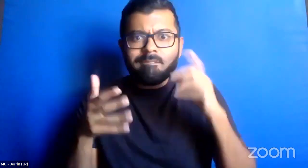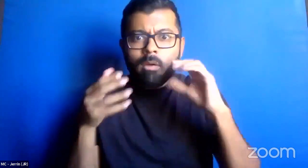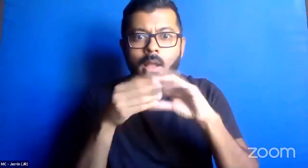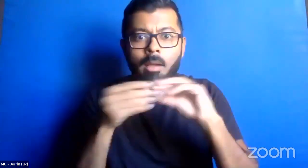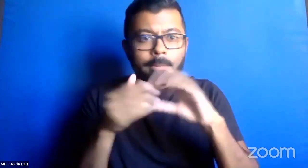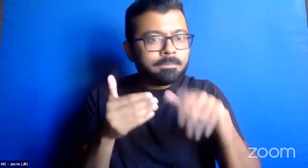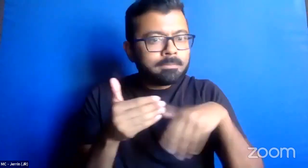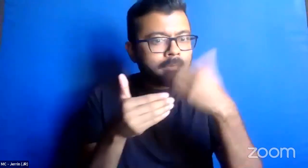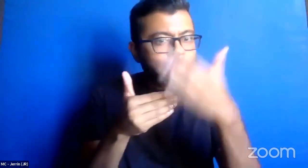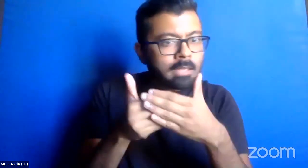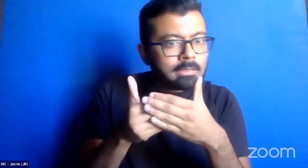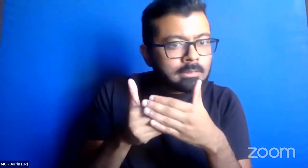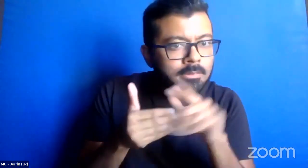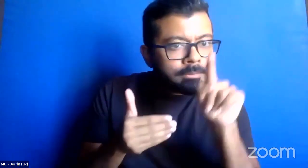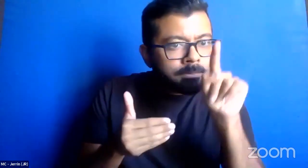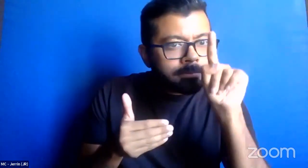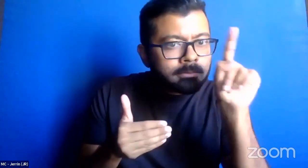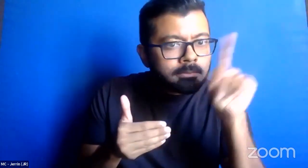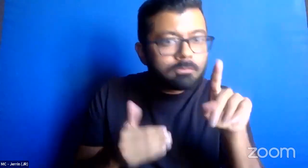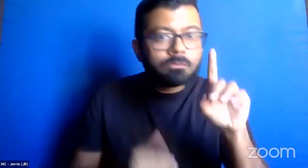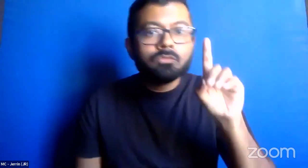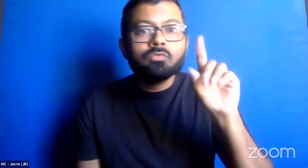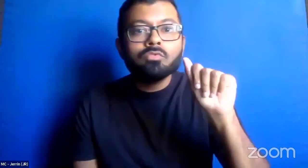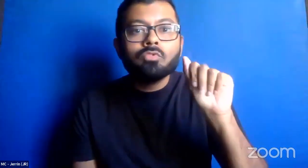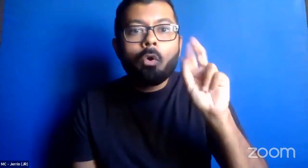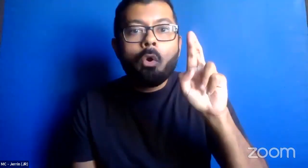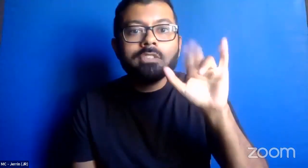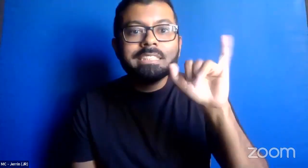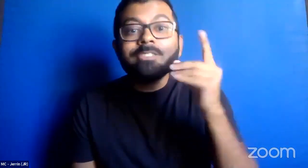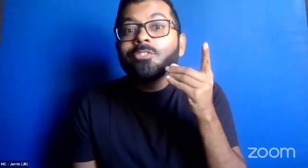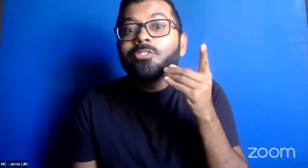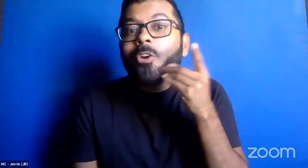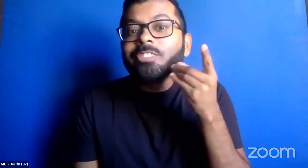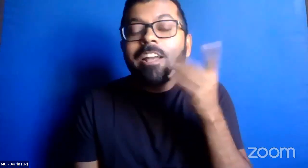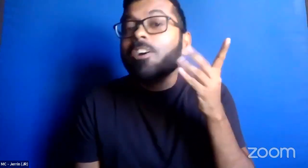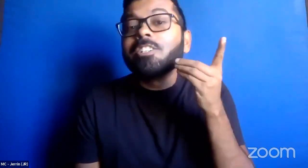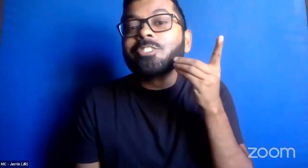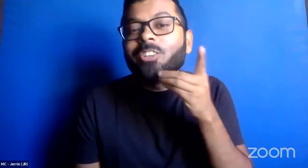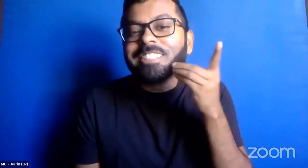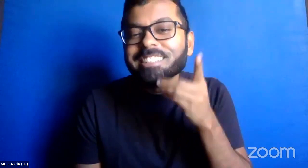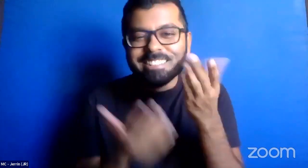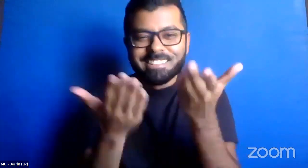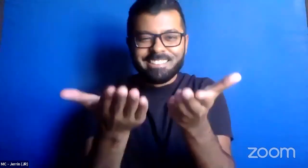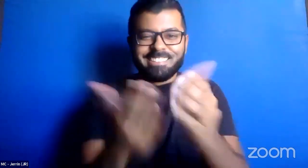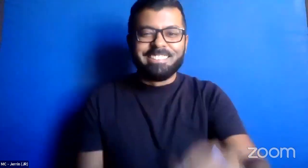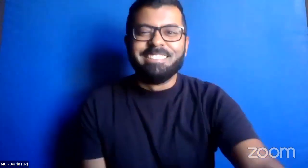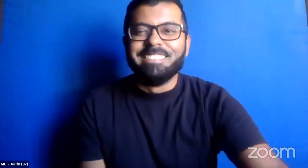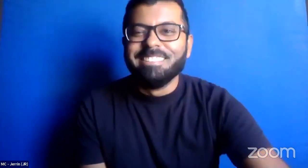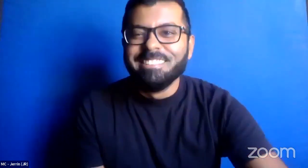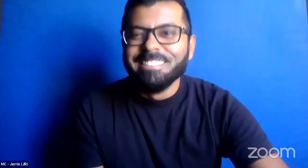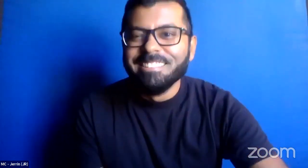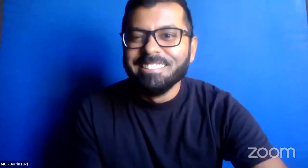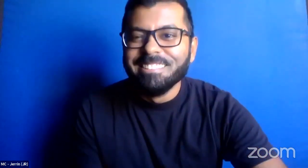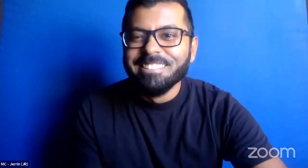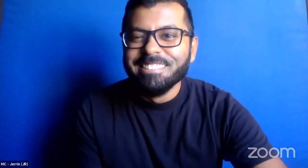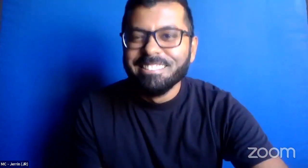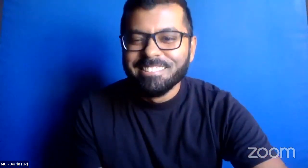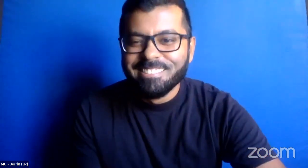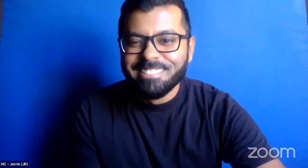we have 10 minutes left. We'll look to see who is next for comment, and that is Darcy.